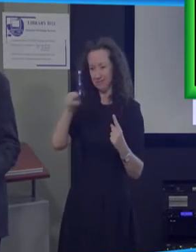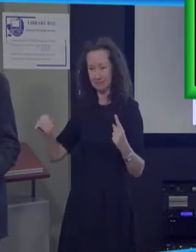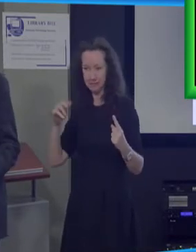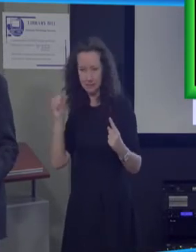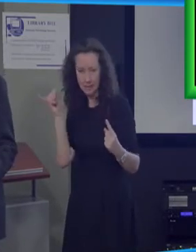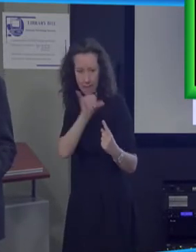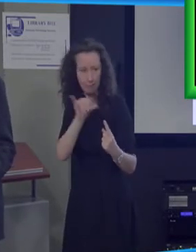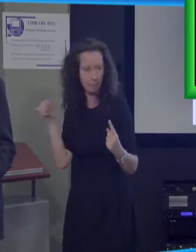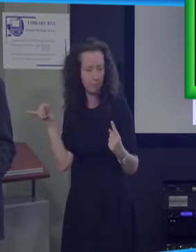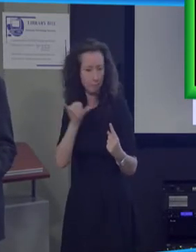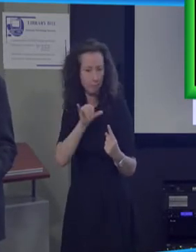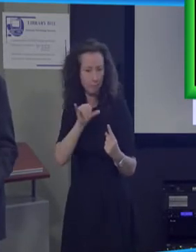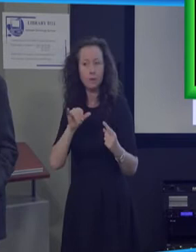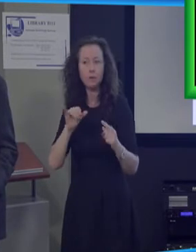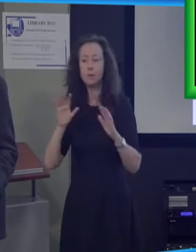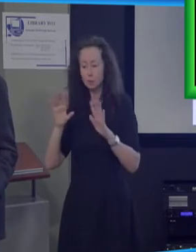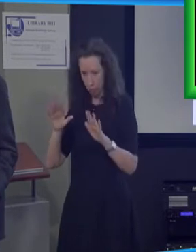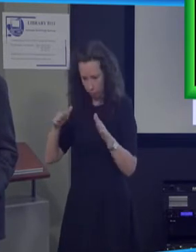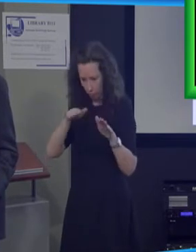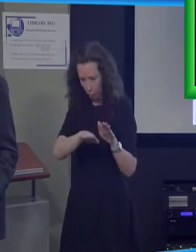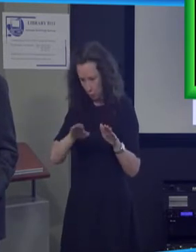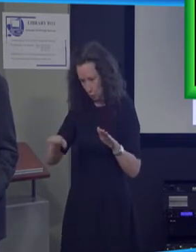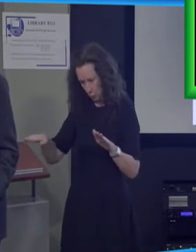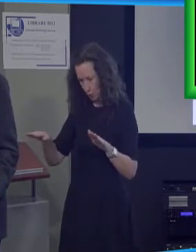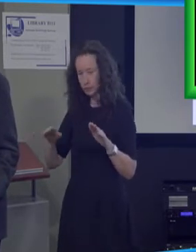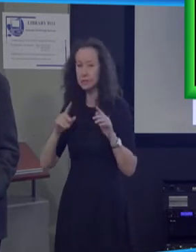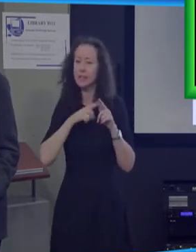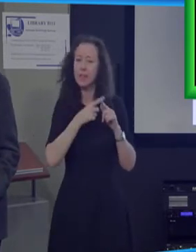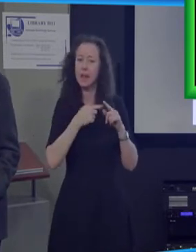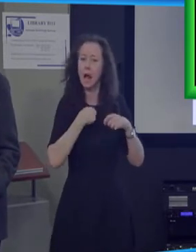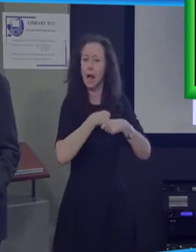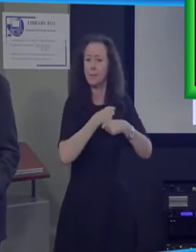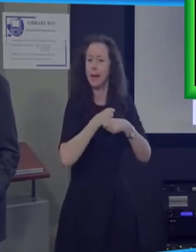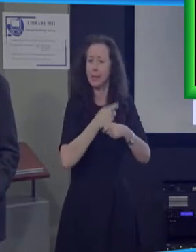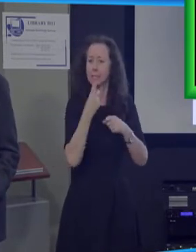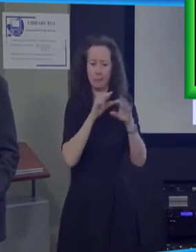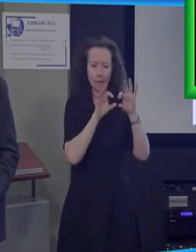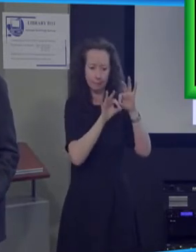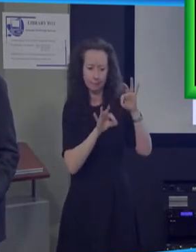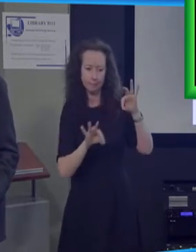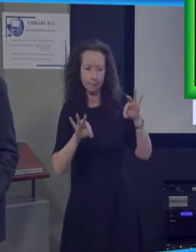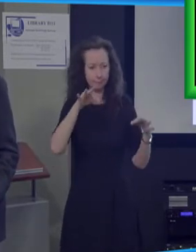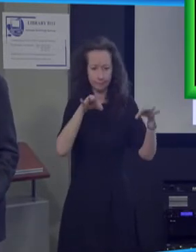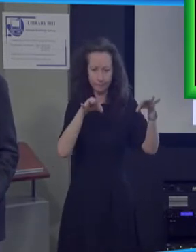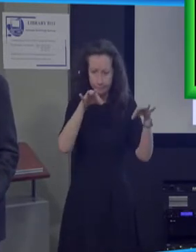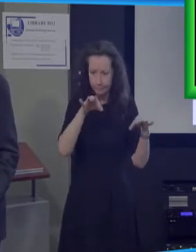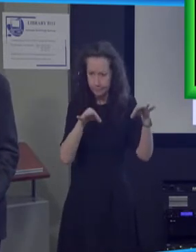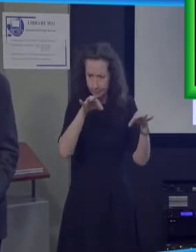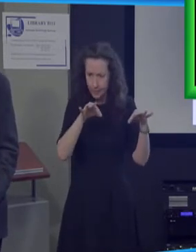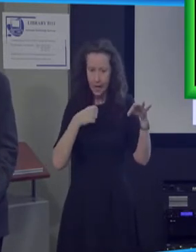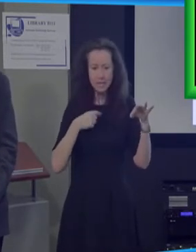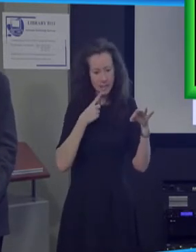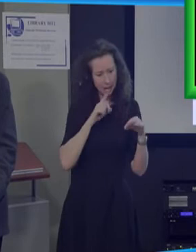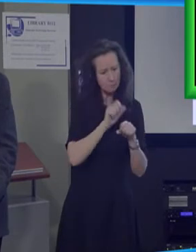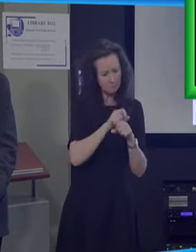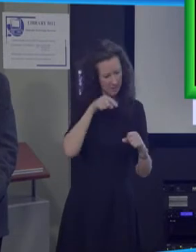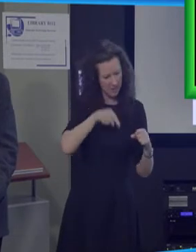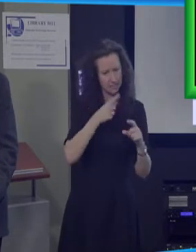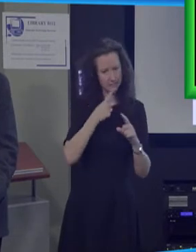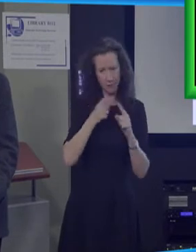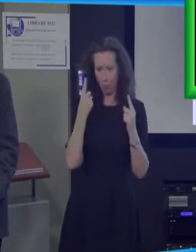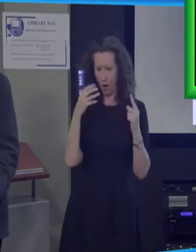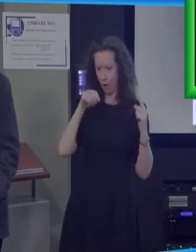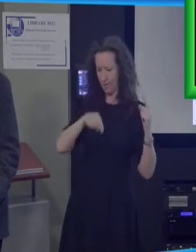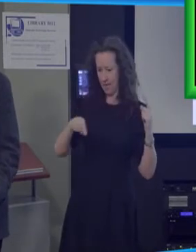They haven't seen us build it, but we tell them we built it from all the stuff in one of the boxes. And we say, can you be sure